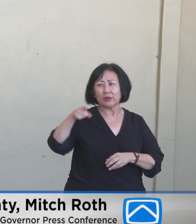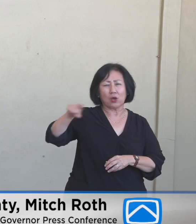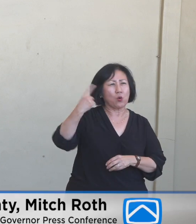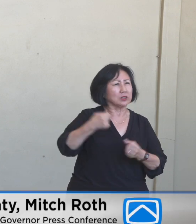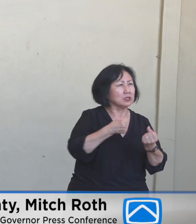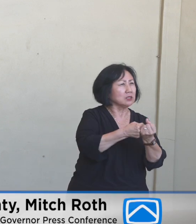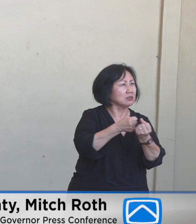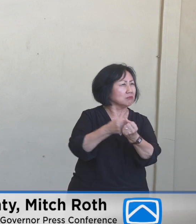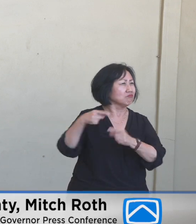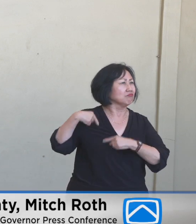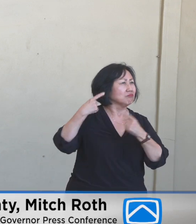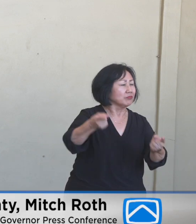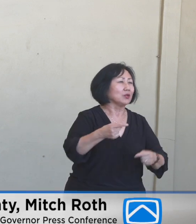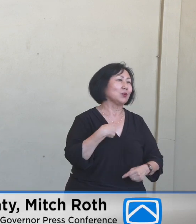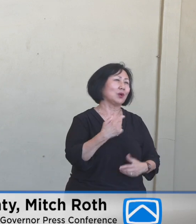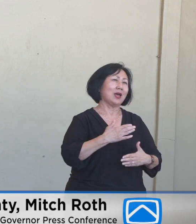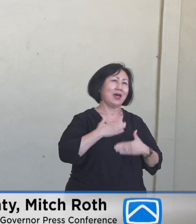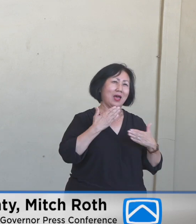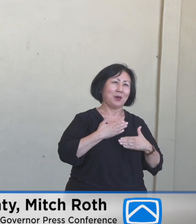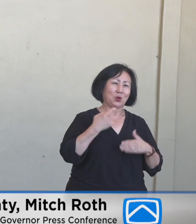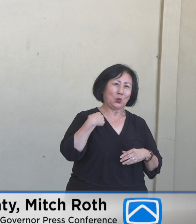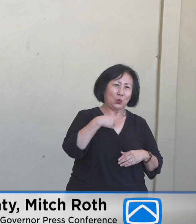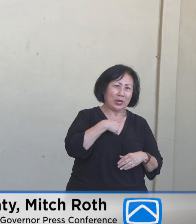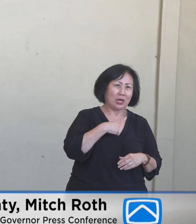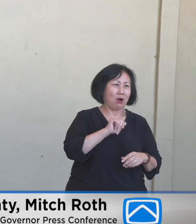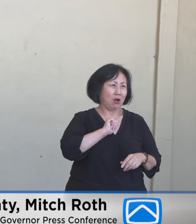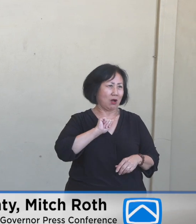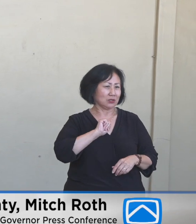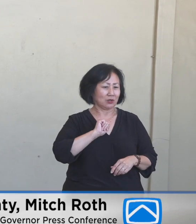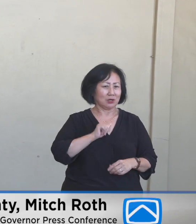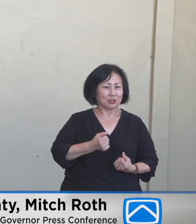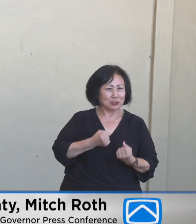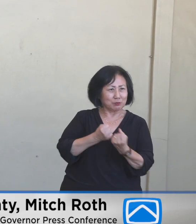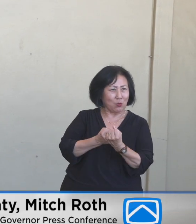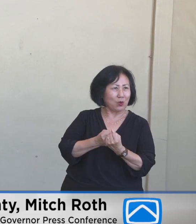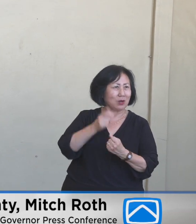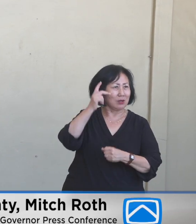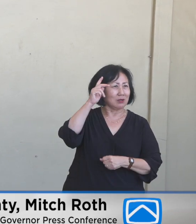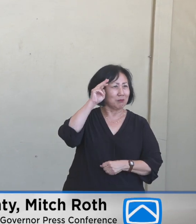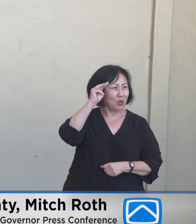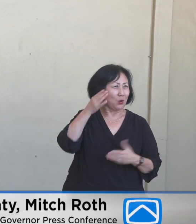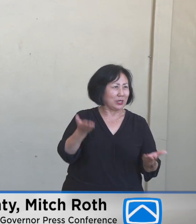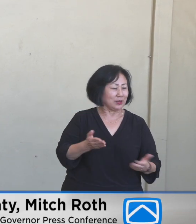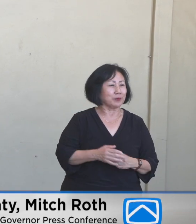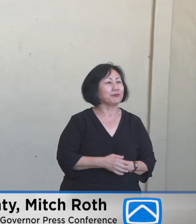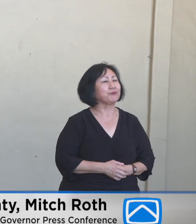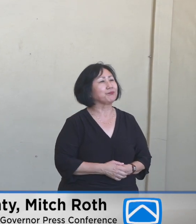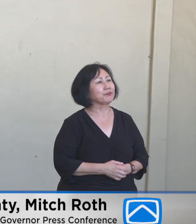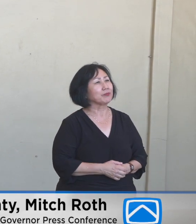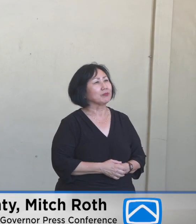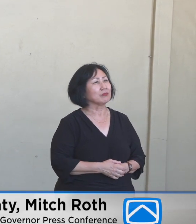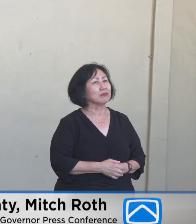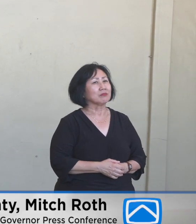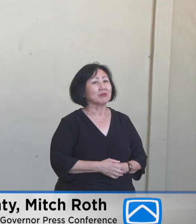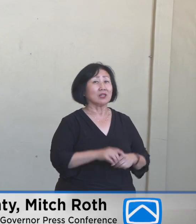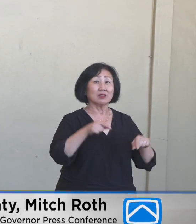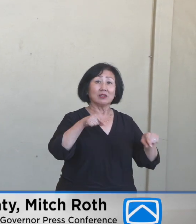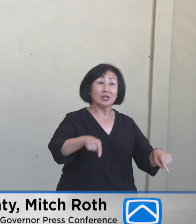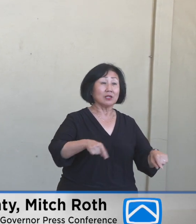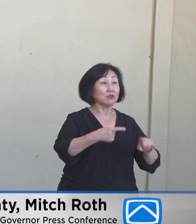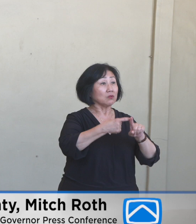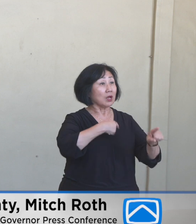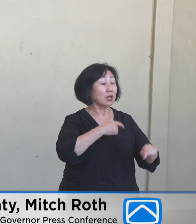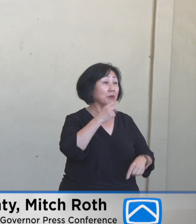and we're happy to offer our support. As I think about this, and it doesn't matter if we're